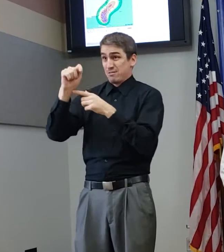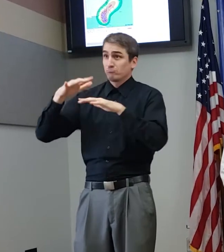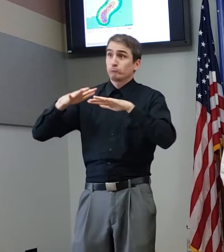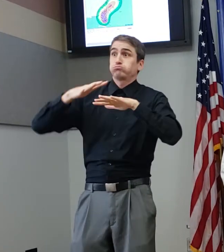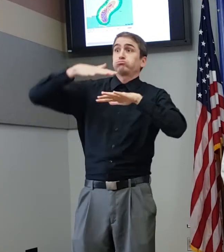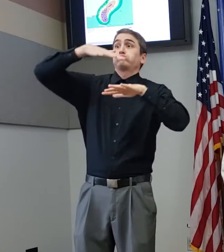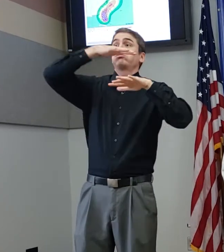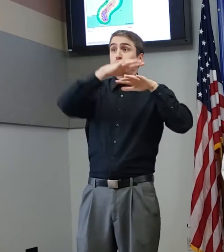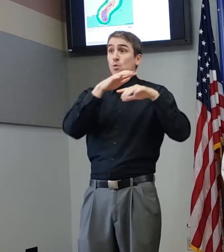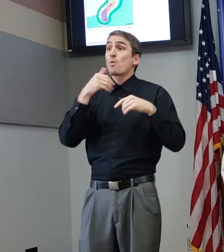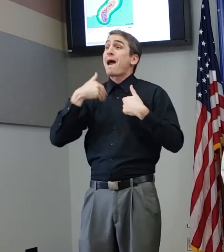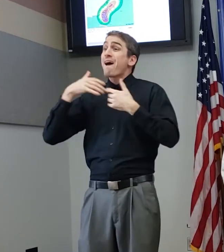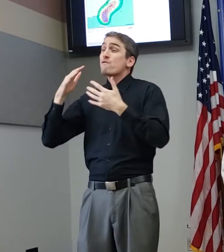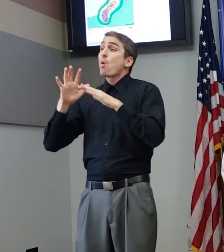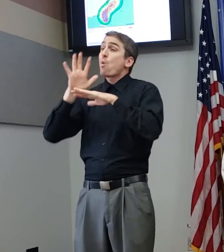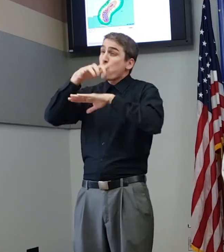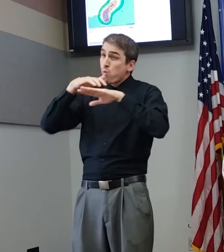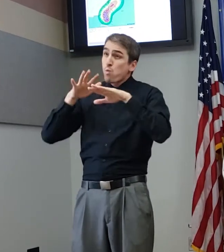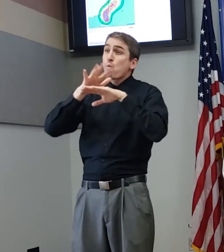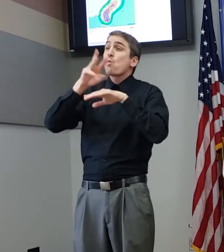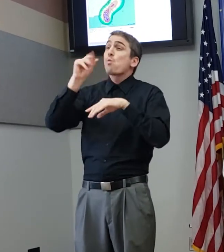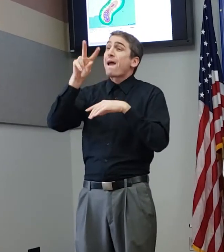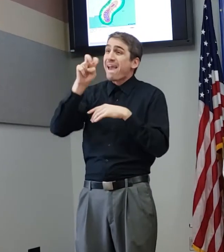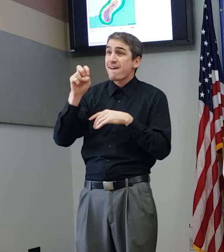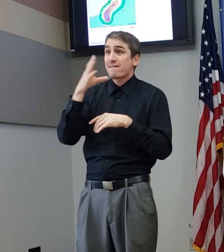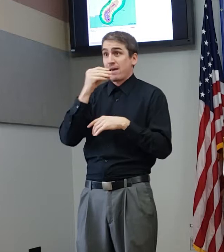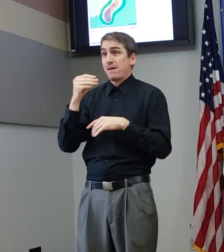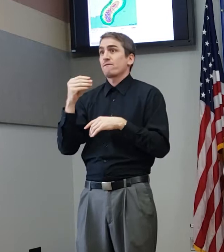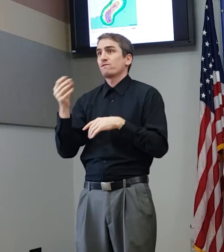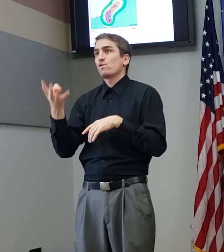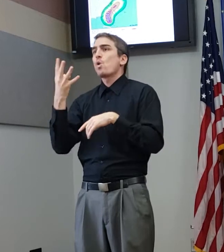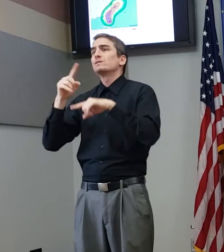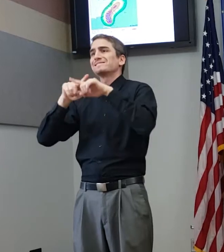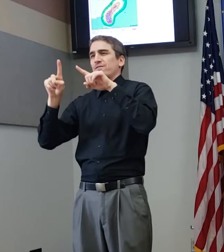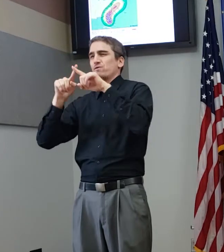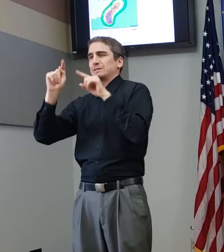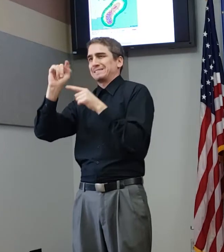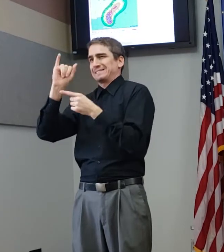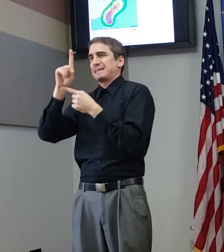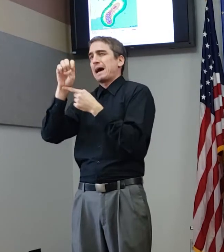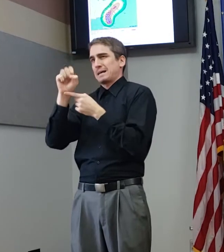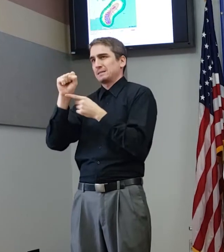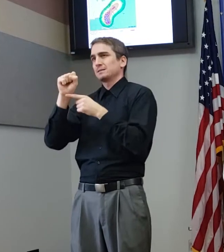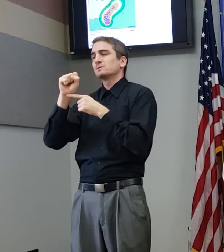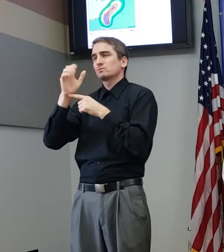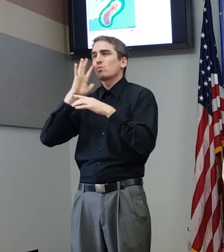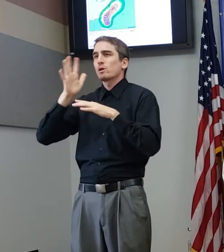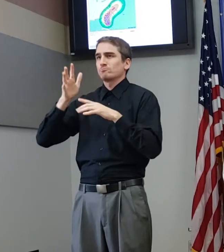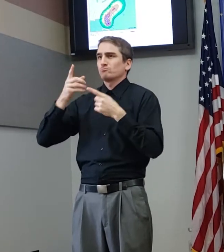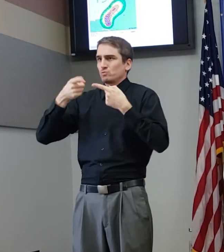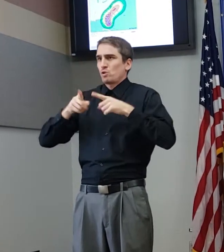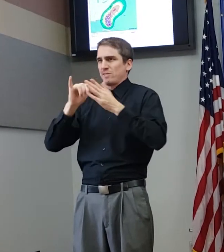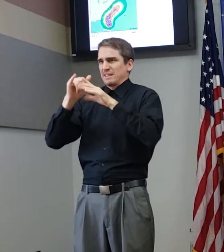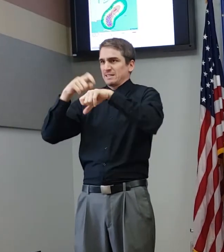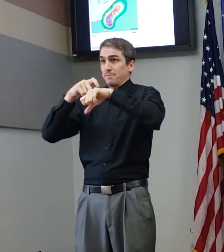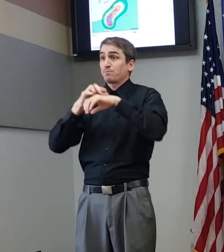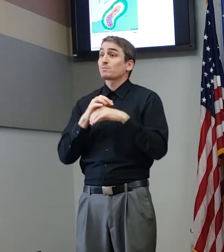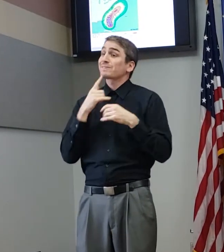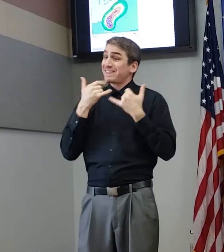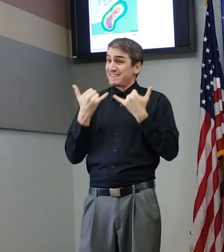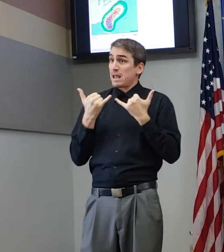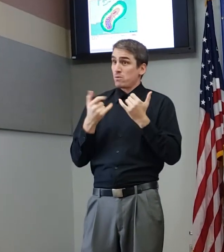wave action and also 4 different tides that will occur during that time frame. We currently are under a